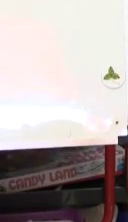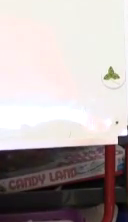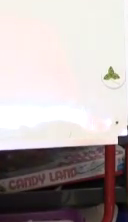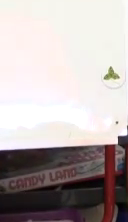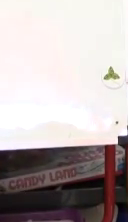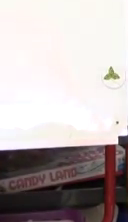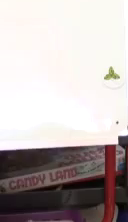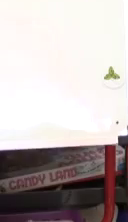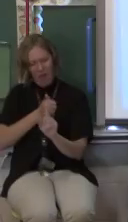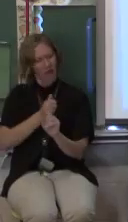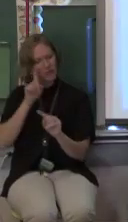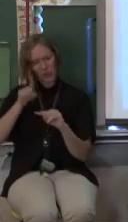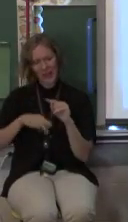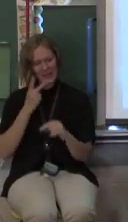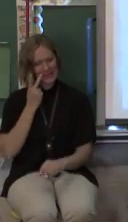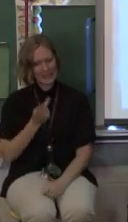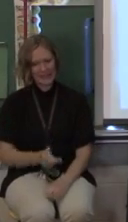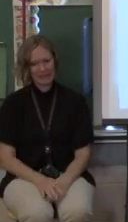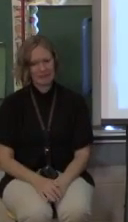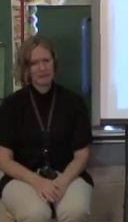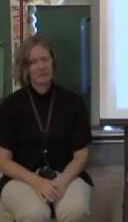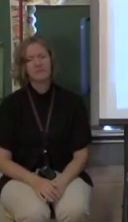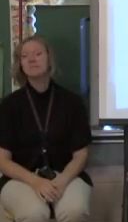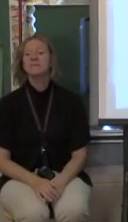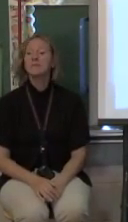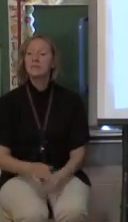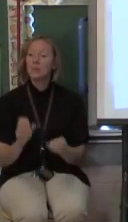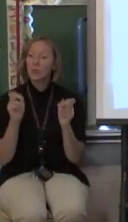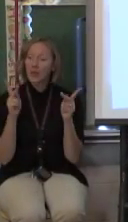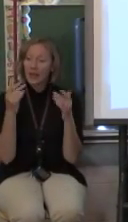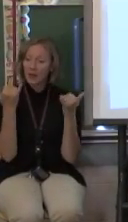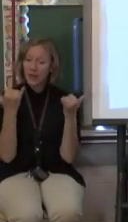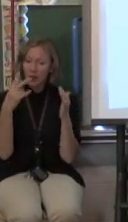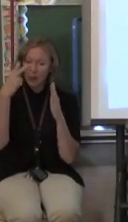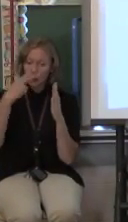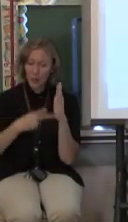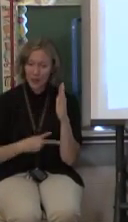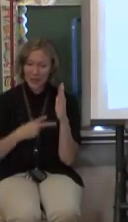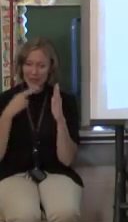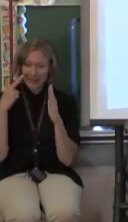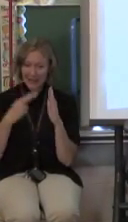be familiar with it. All right, we're going to read this together.